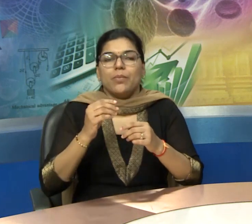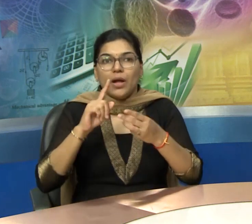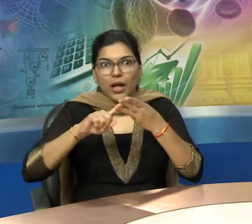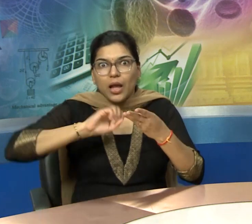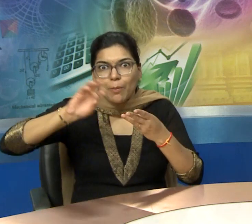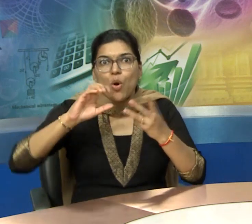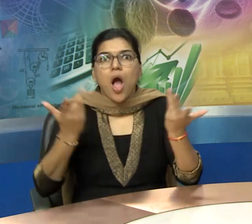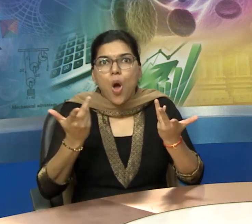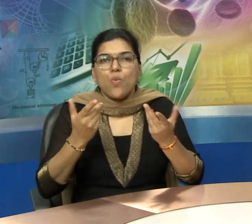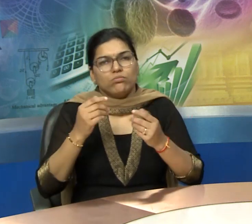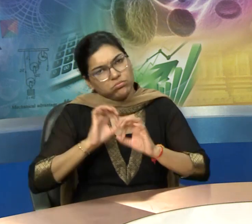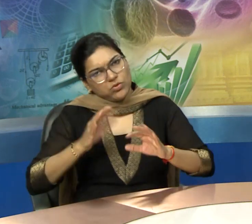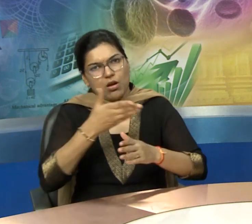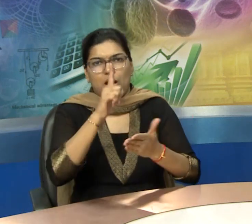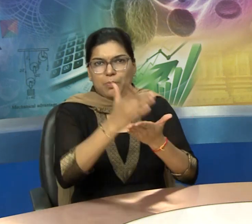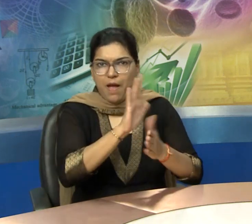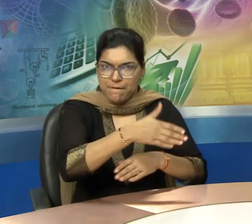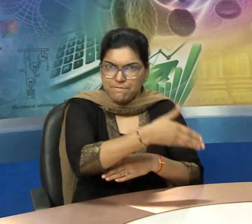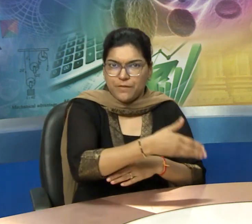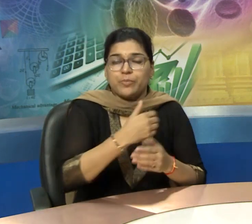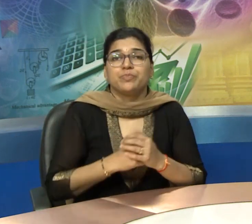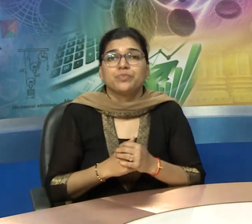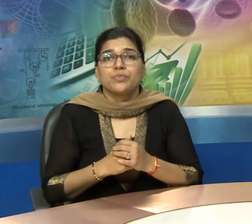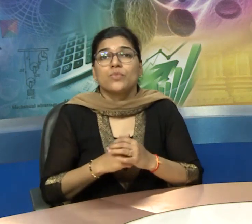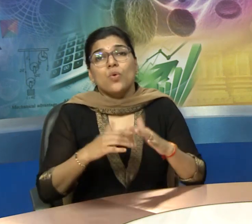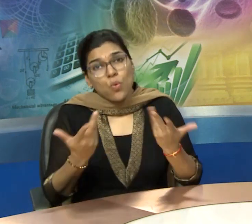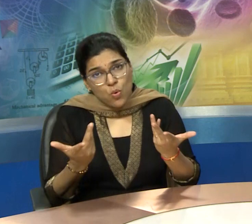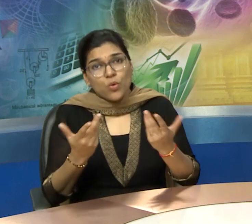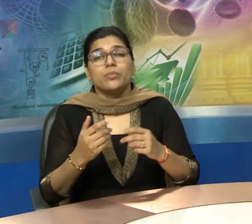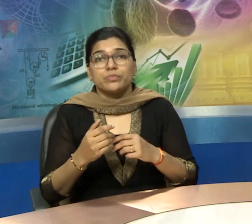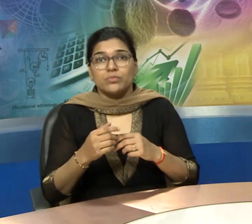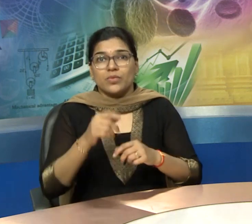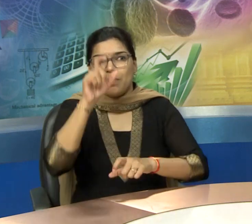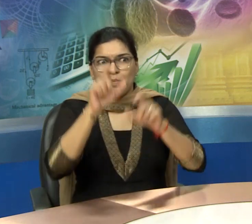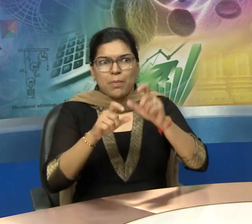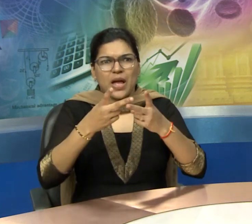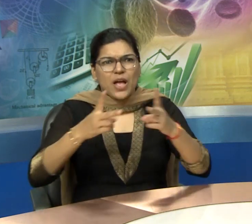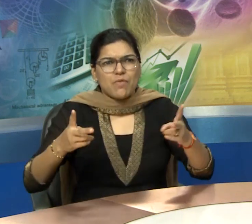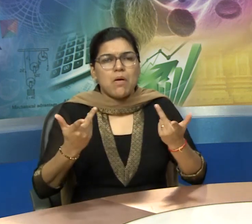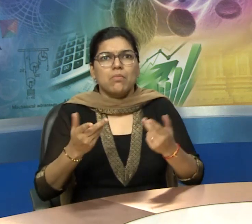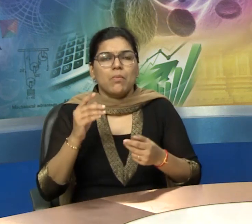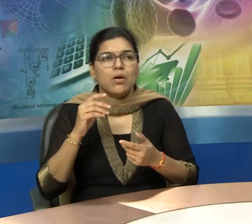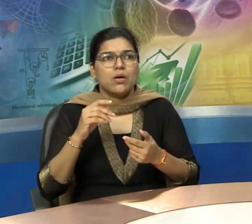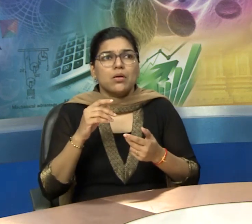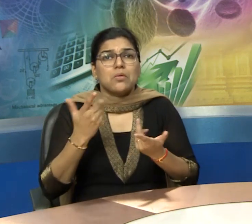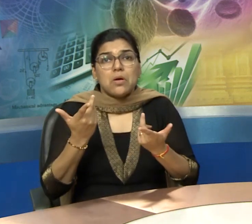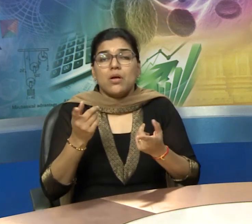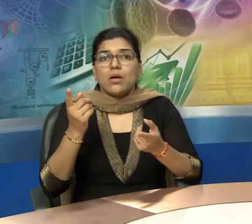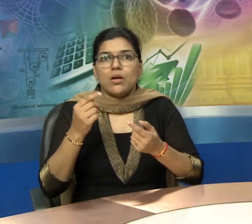opportunities and the public utility services and social awareness programs